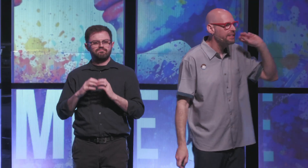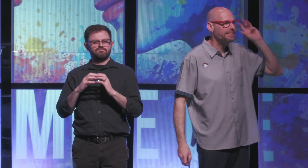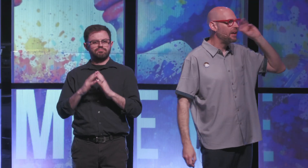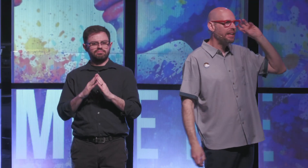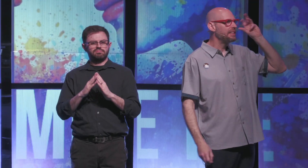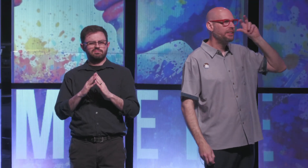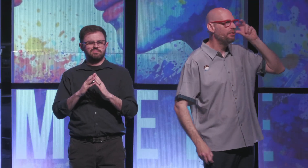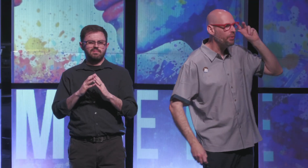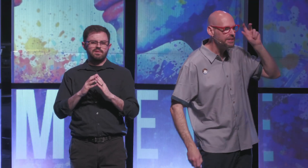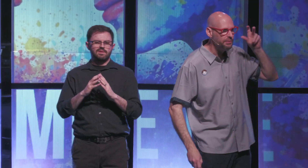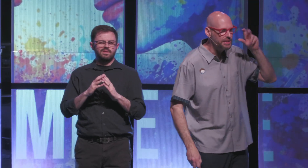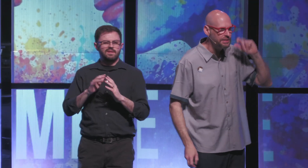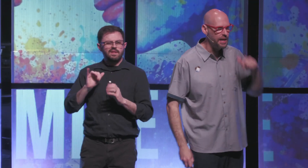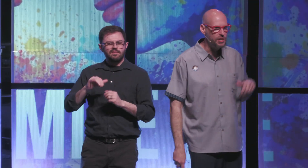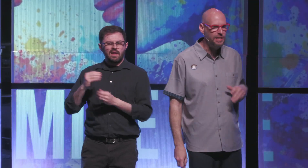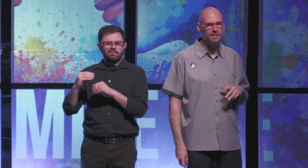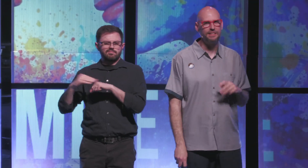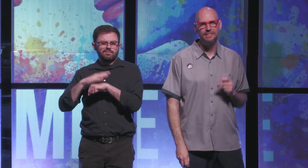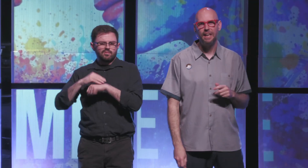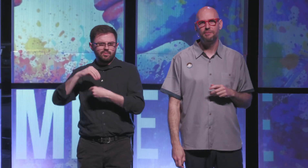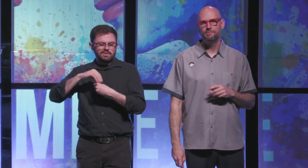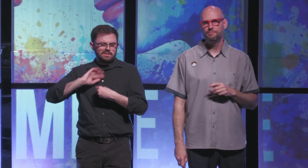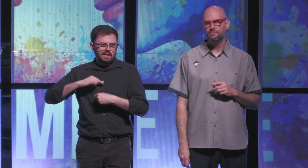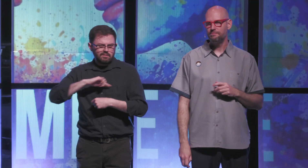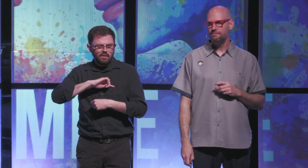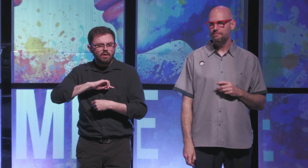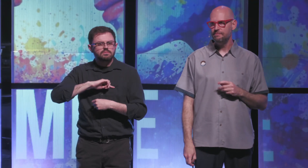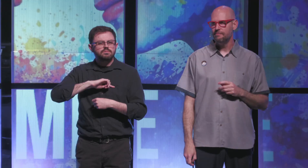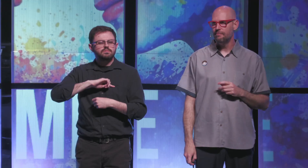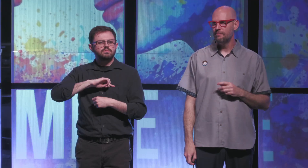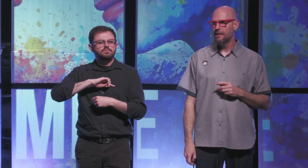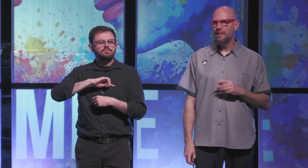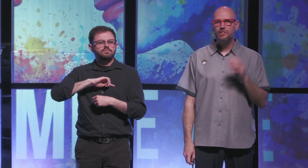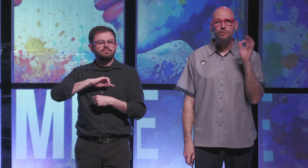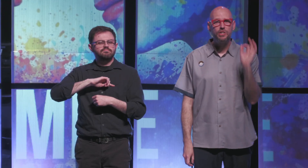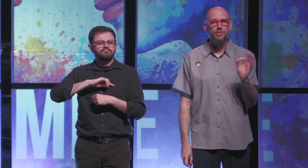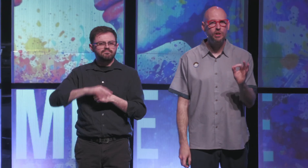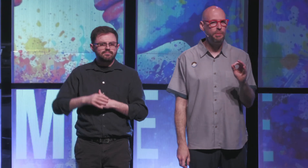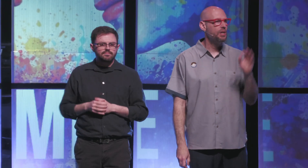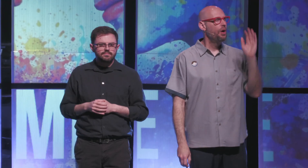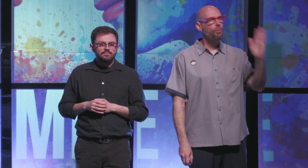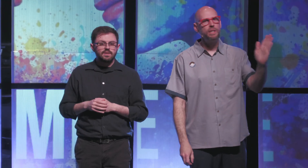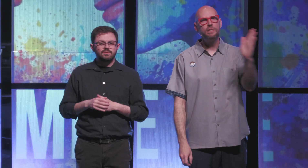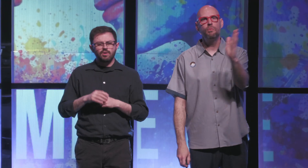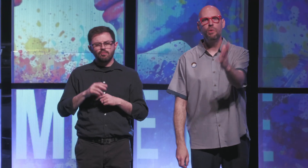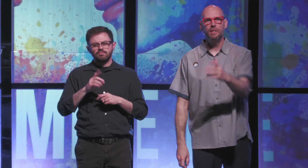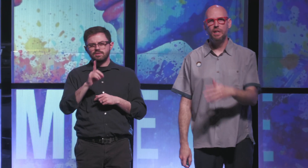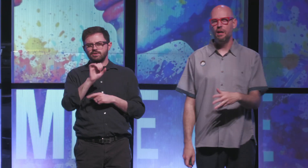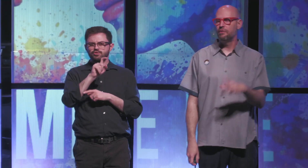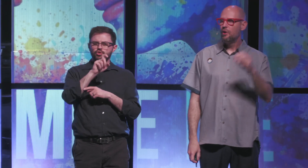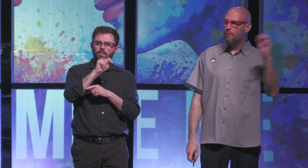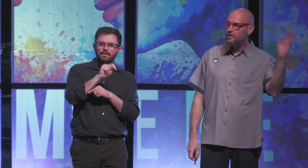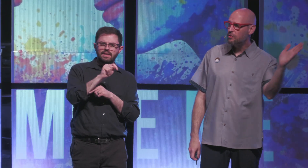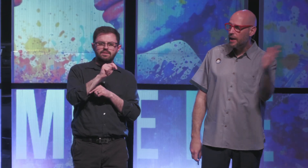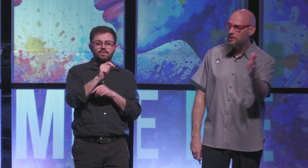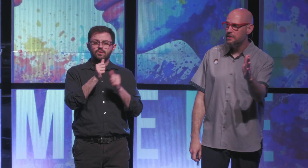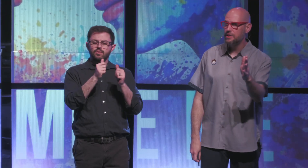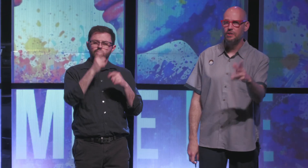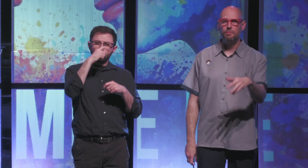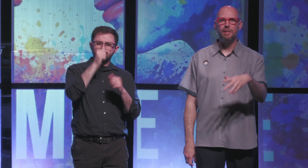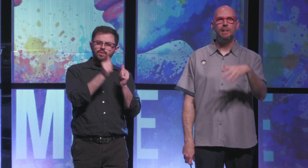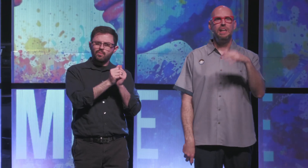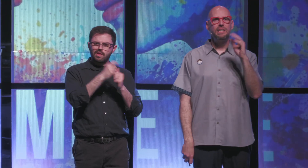of our head to sound like the little voice that was inside Jesus' head. And so discernment, wisdom with love,